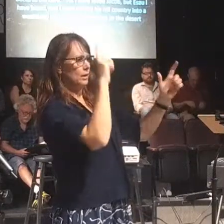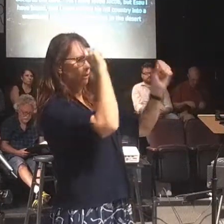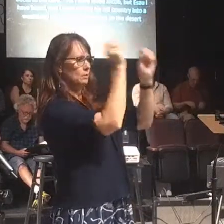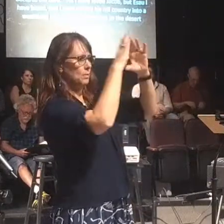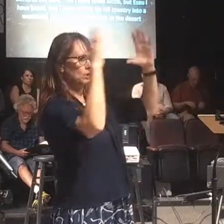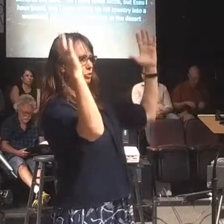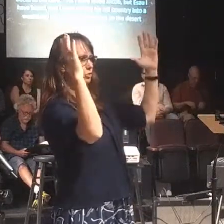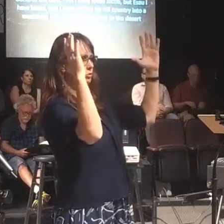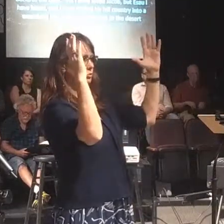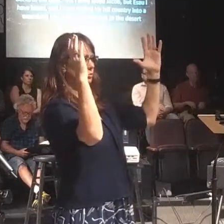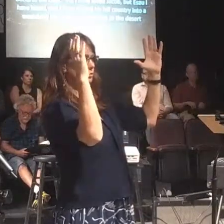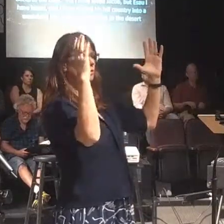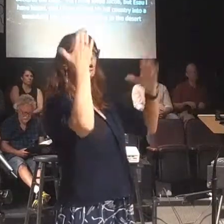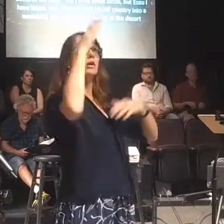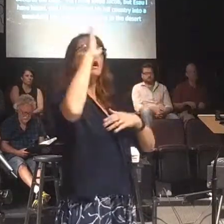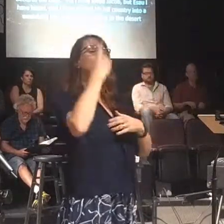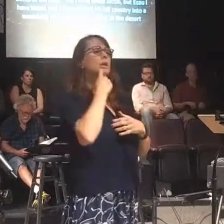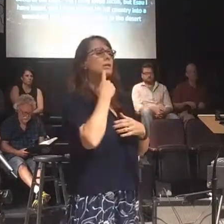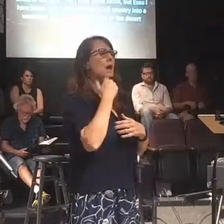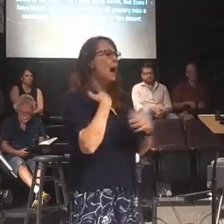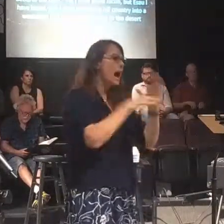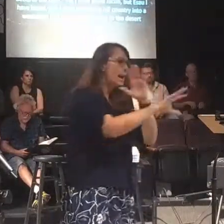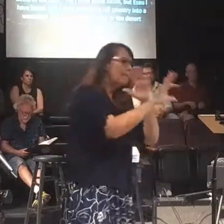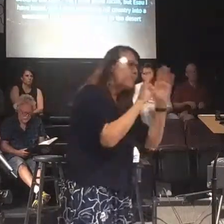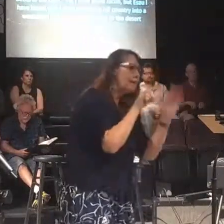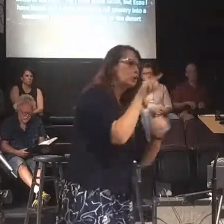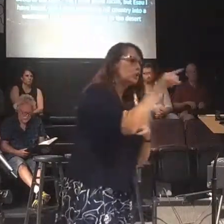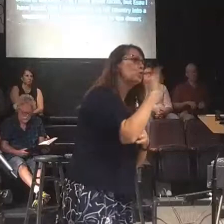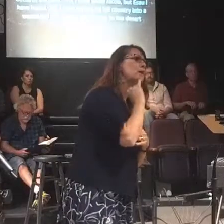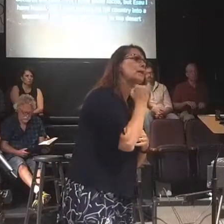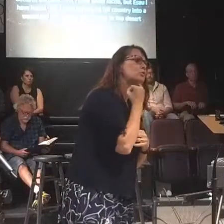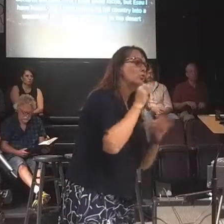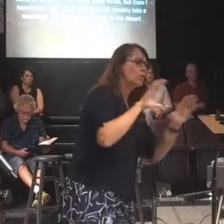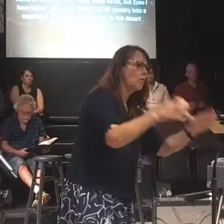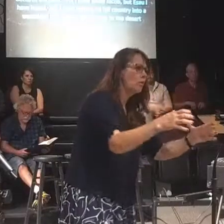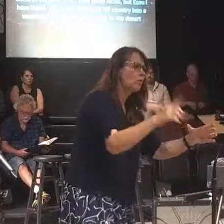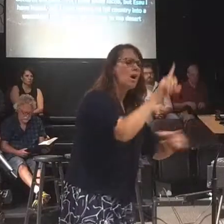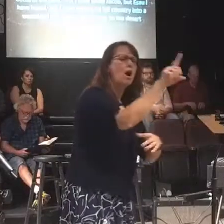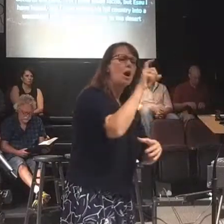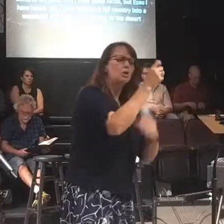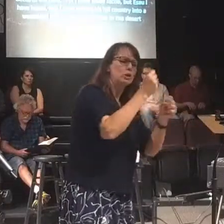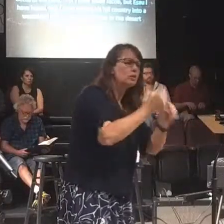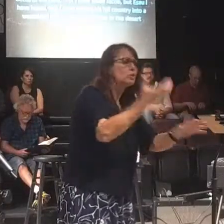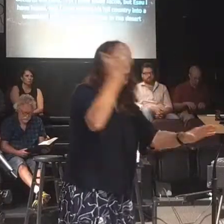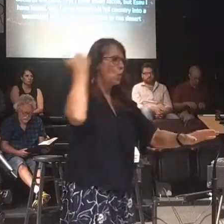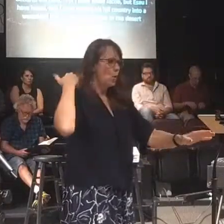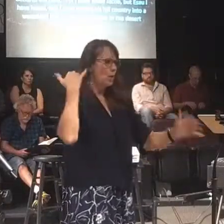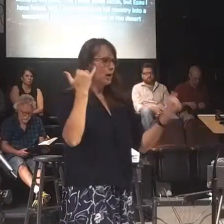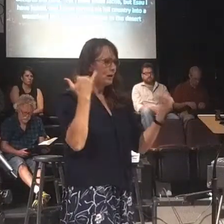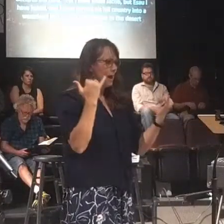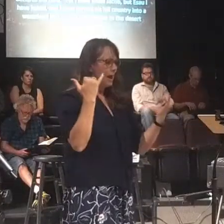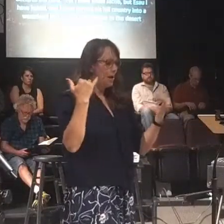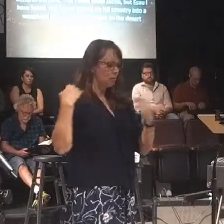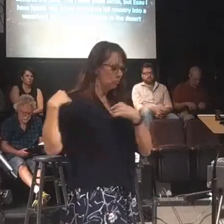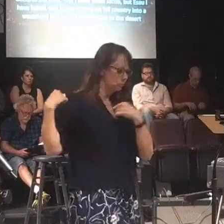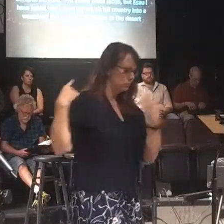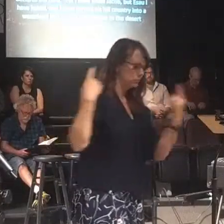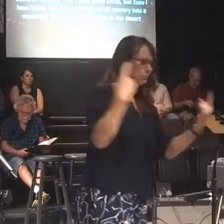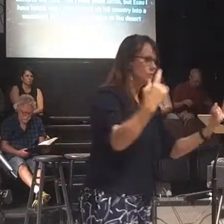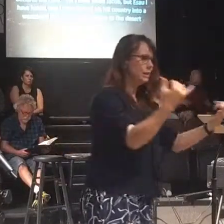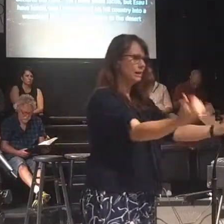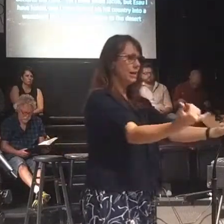did I not choose you hundreds of years ago? This is what brought you where you are right now.